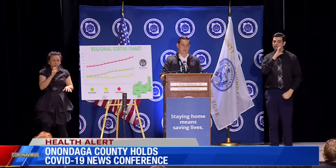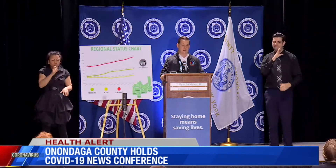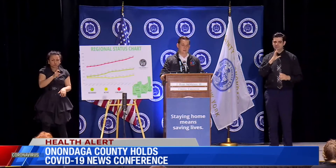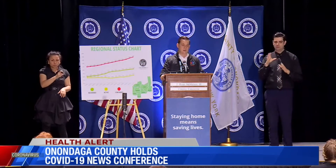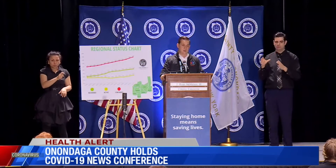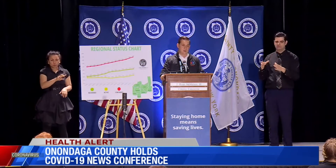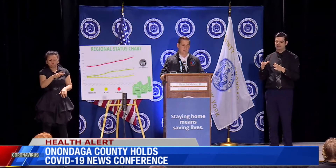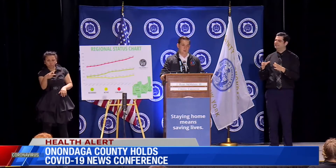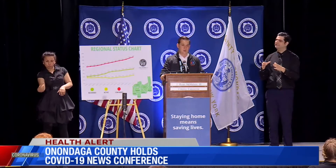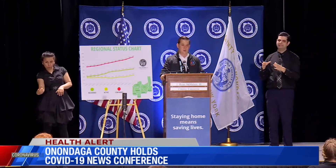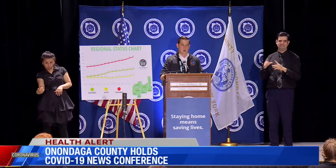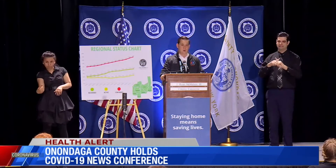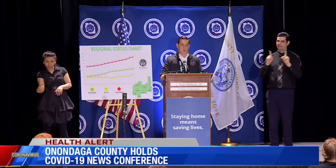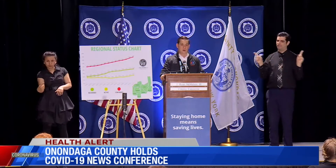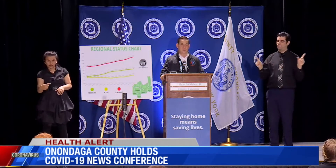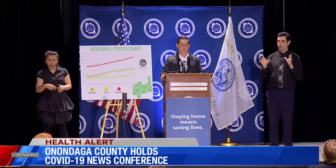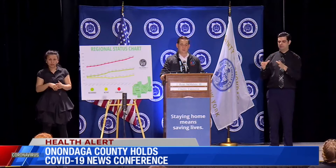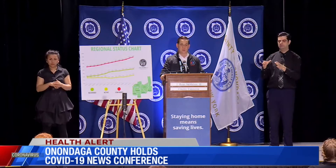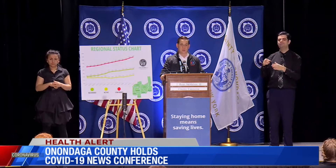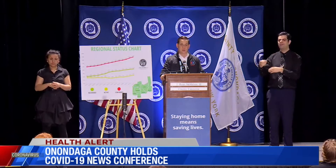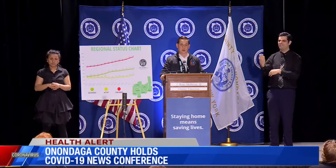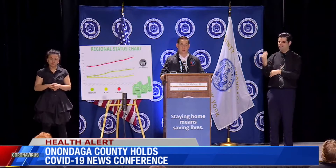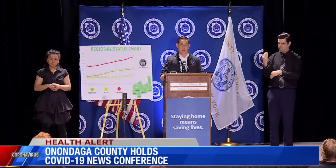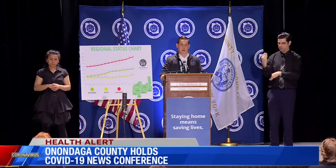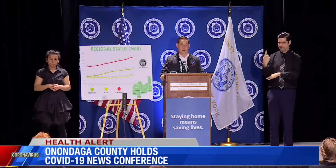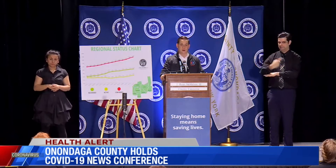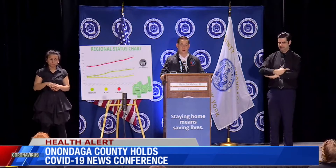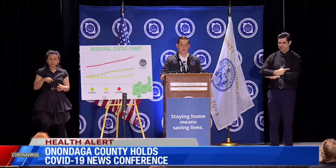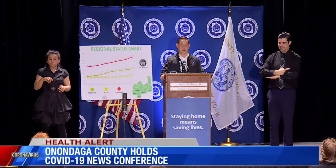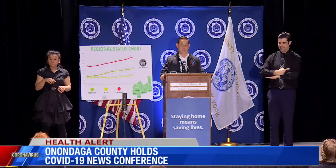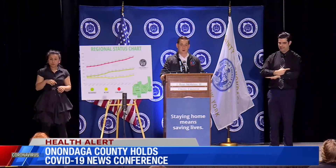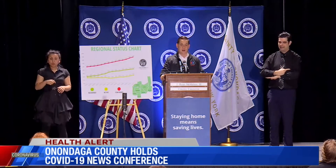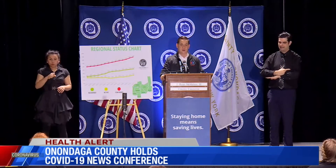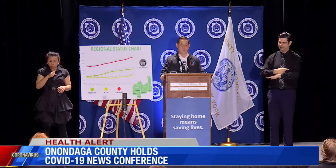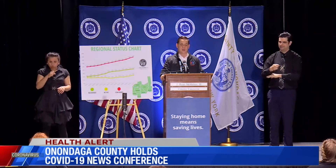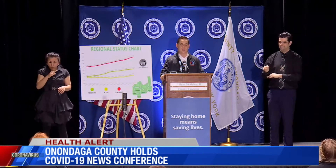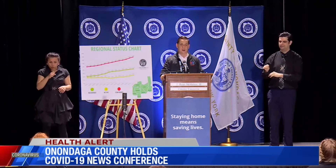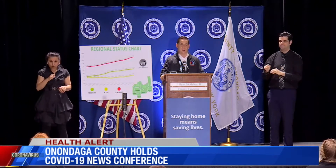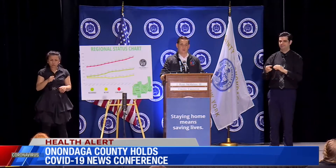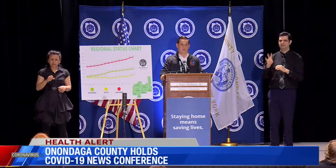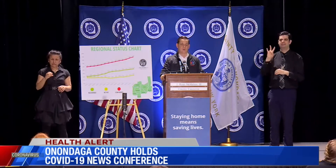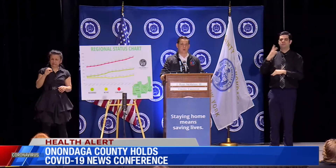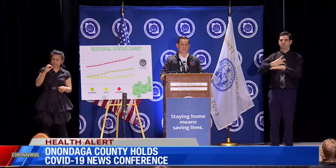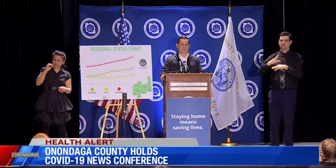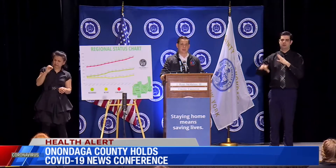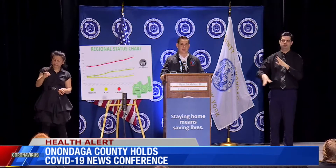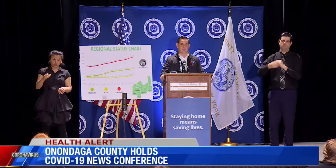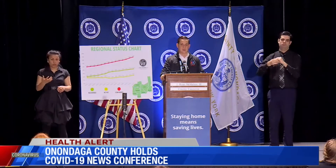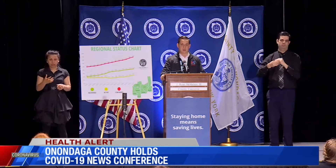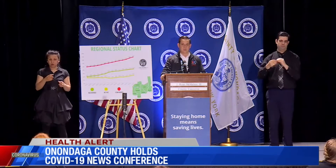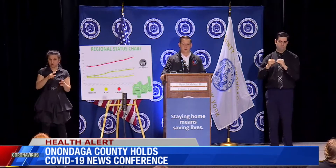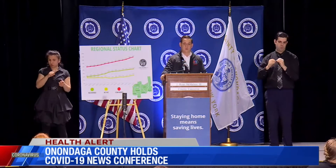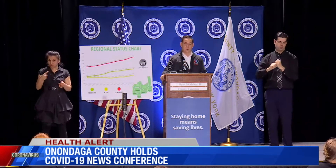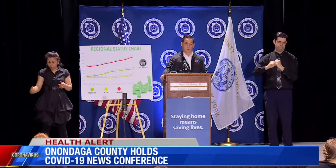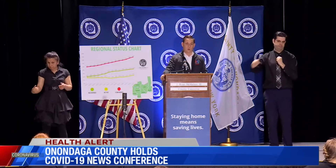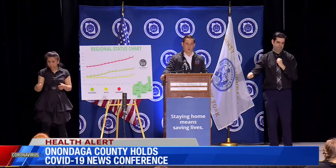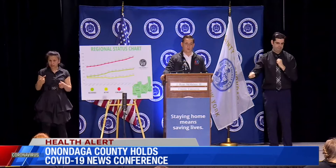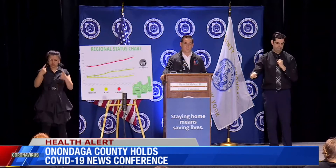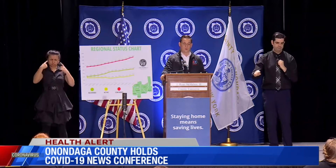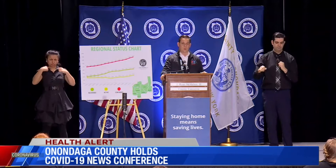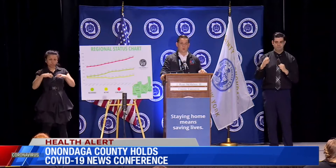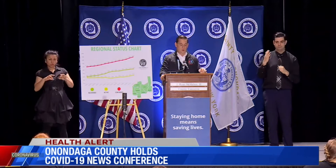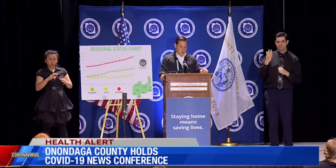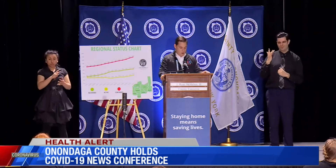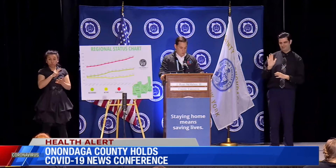14 days. So there needs to be a trend of getting better for 14 days before we're